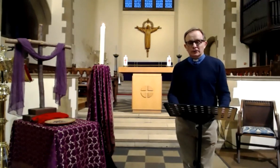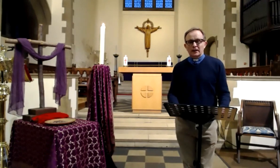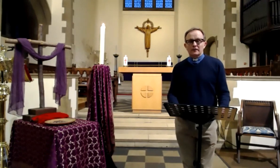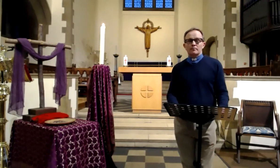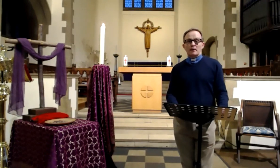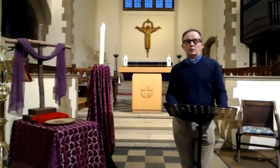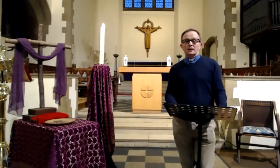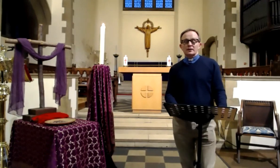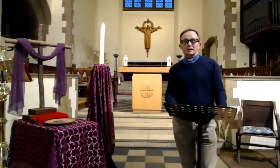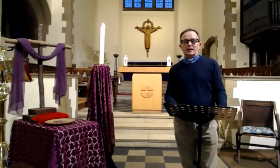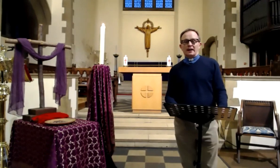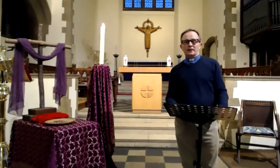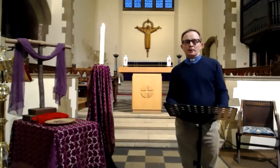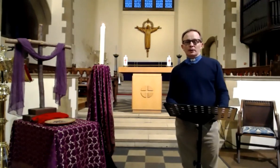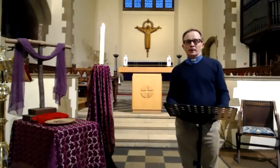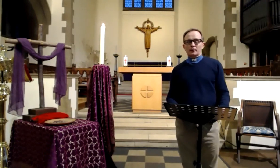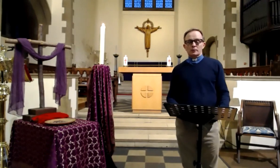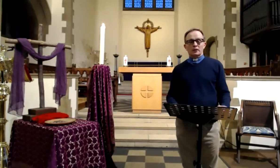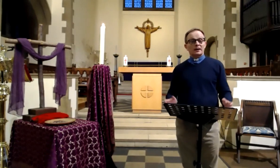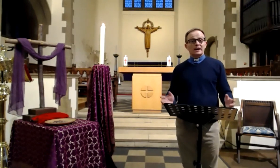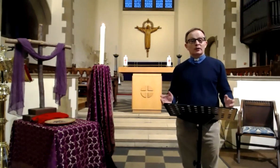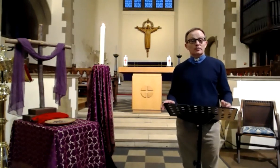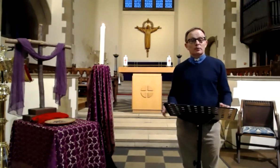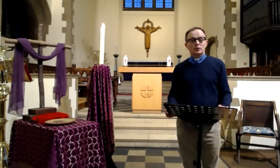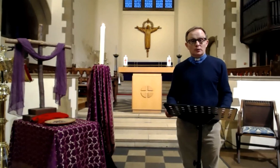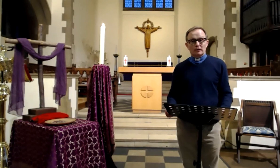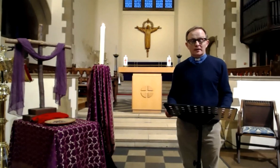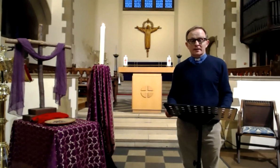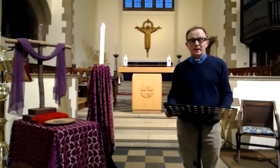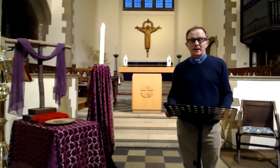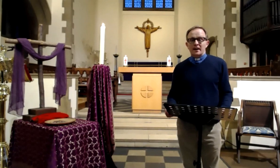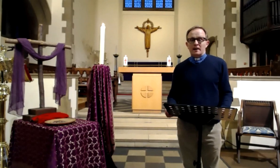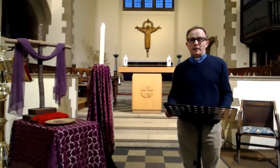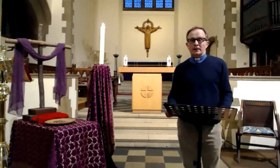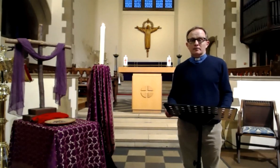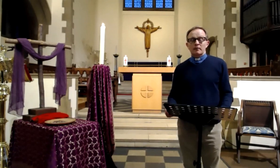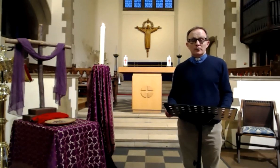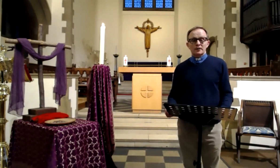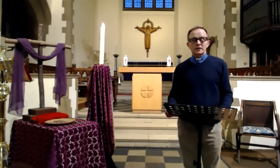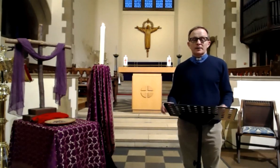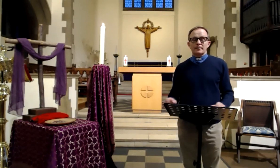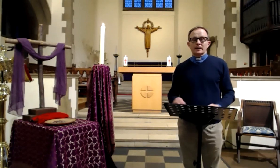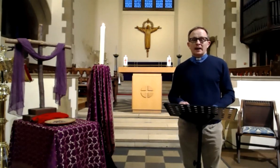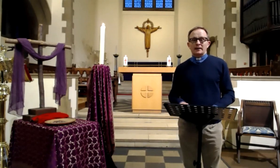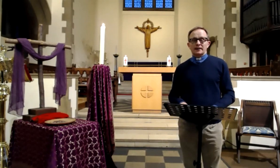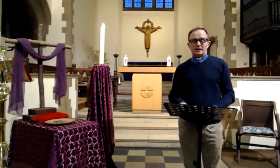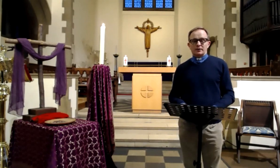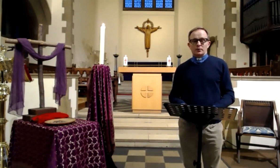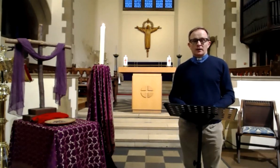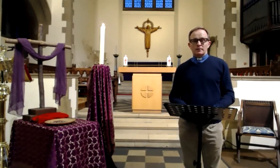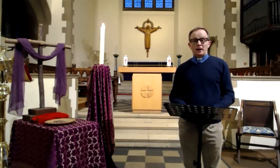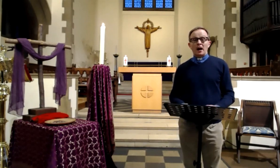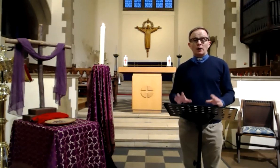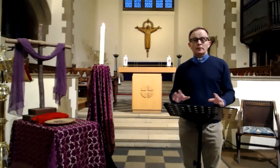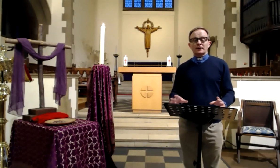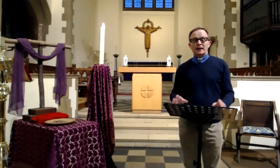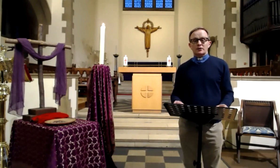of Moses and the burning bush. We're going to hear lots more stories about Moses in the next few weeks. But I hope that that story